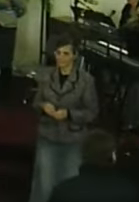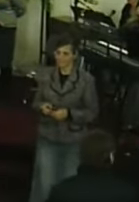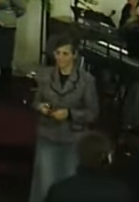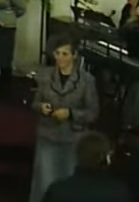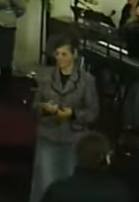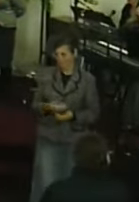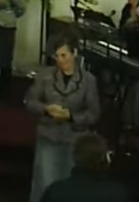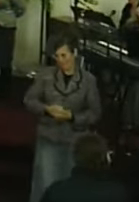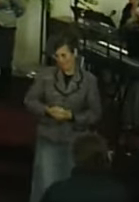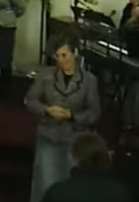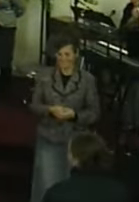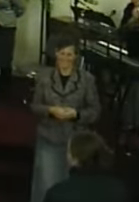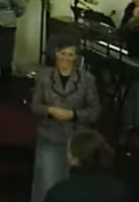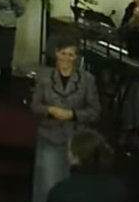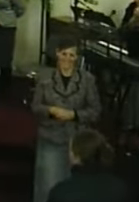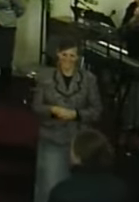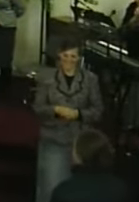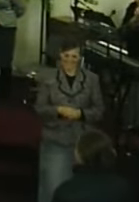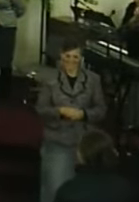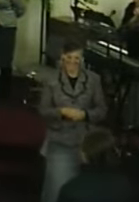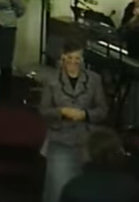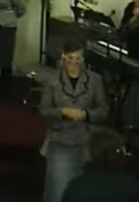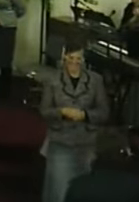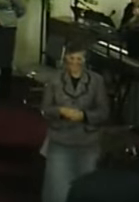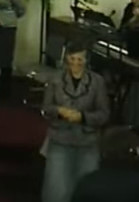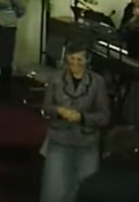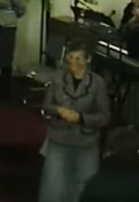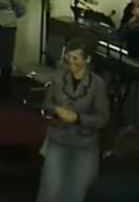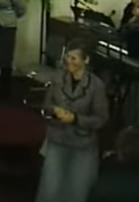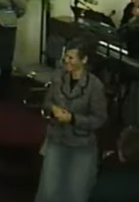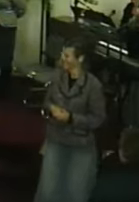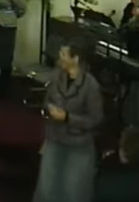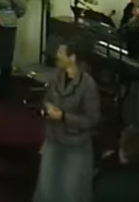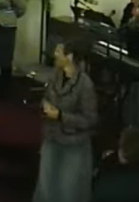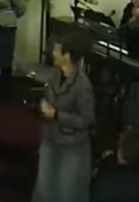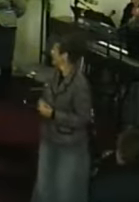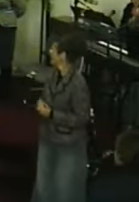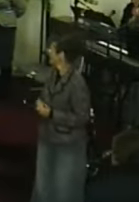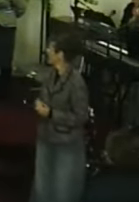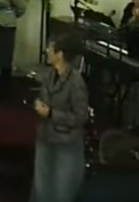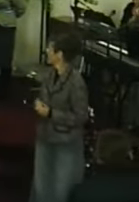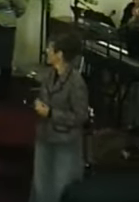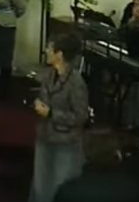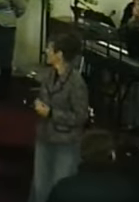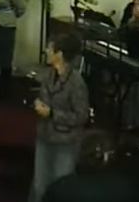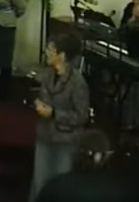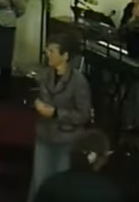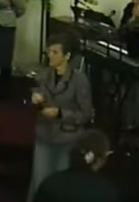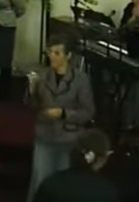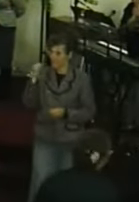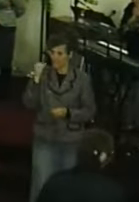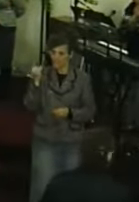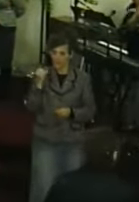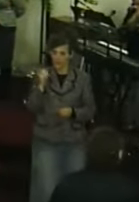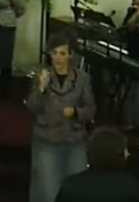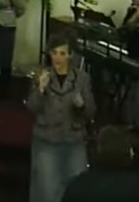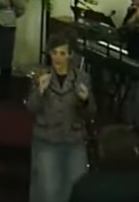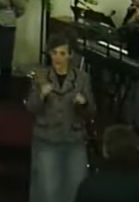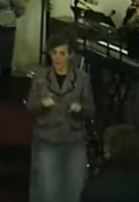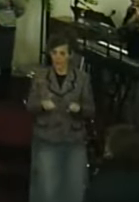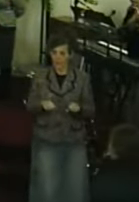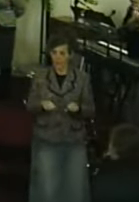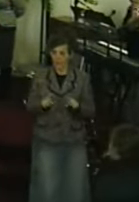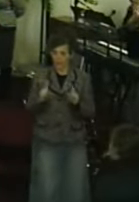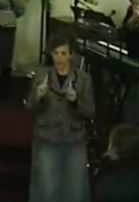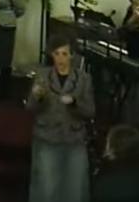hear the announcement before, we'll not do this Sunday because we got to get a cutoff here. But if there's those that want to attend the dinner and you're not able to pay all